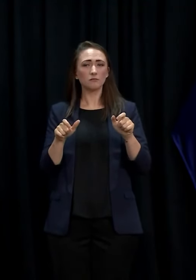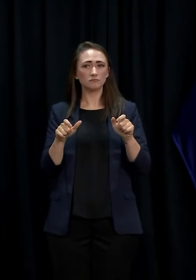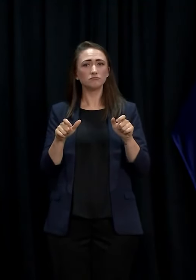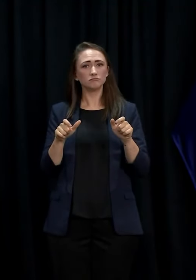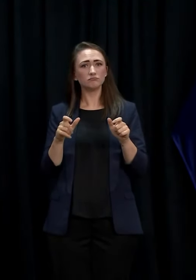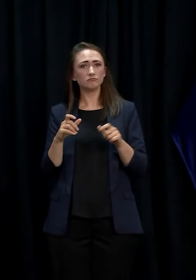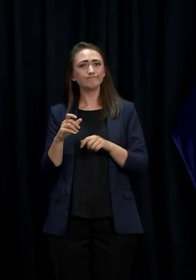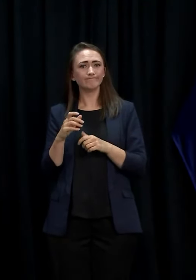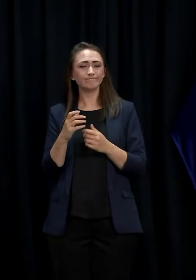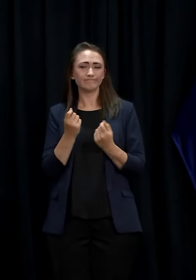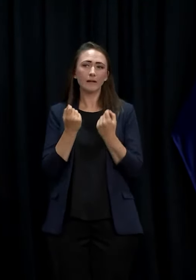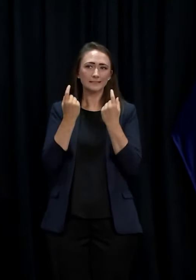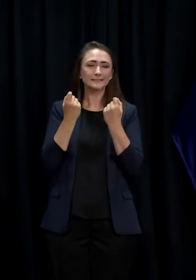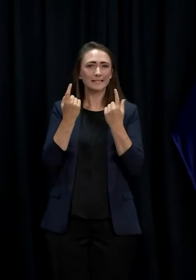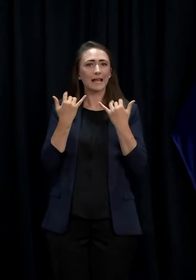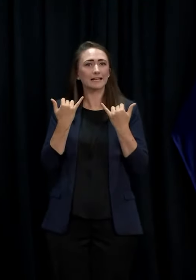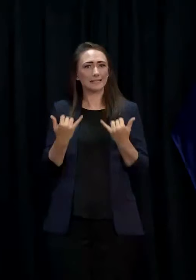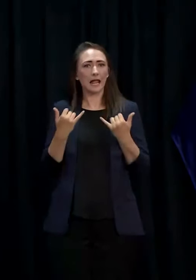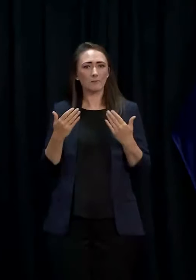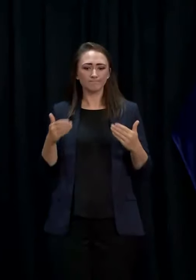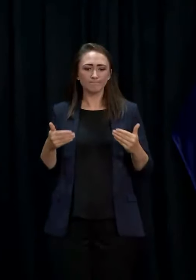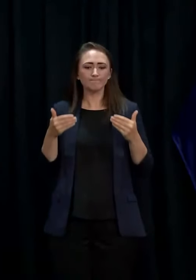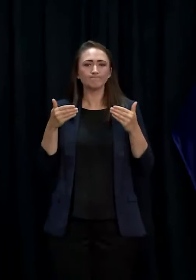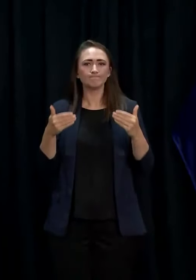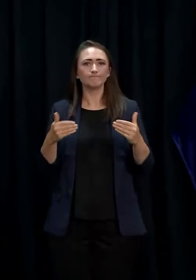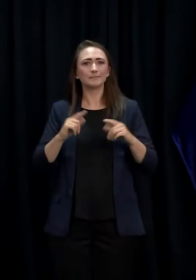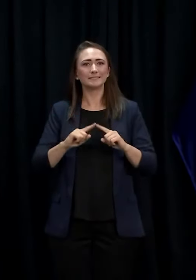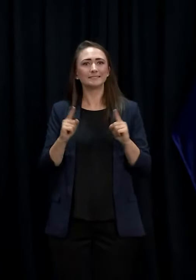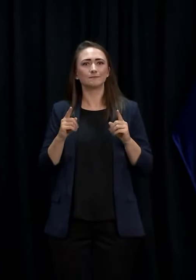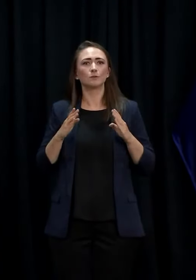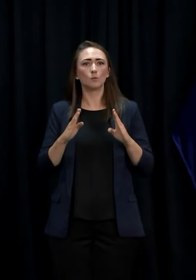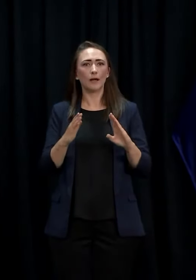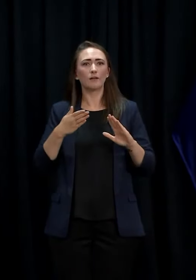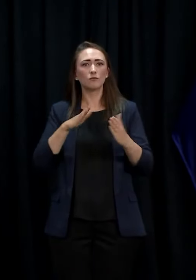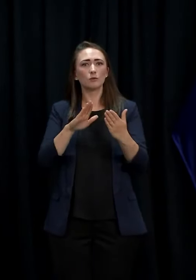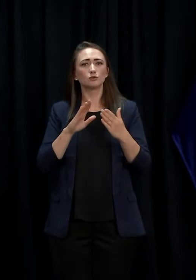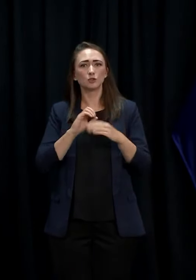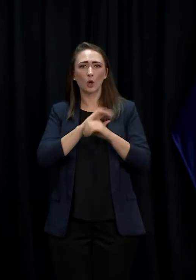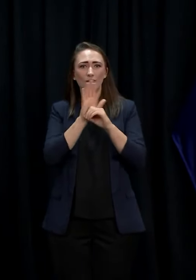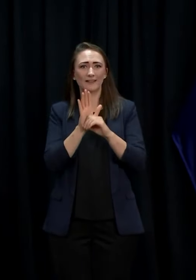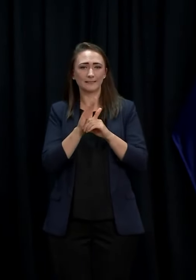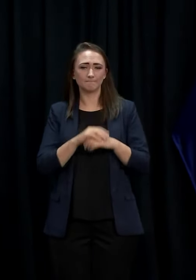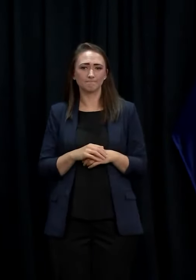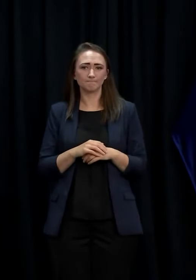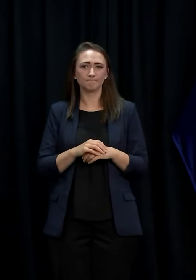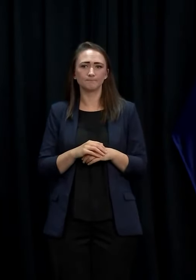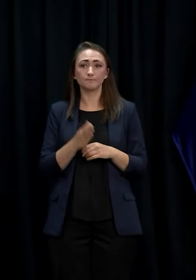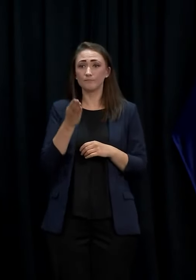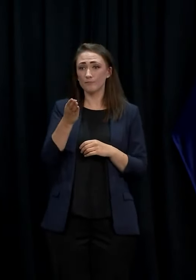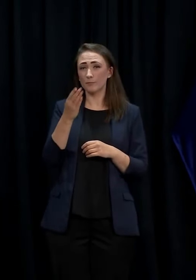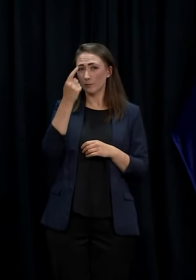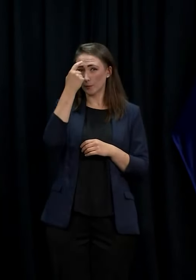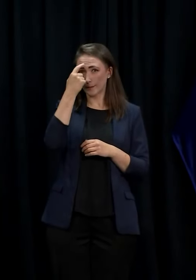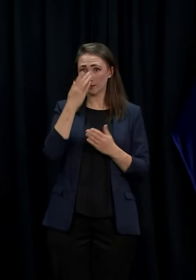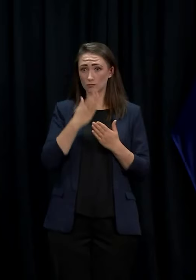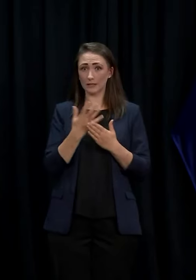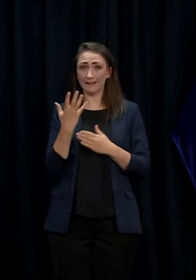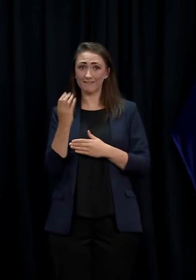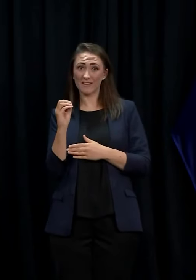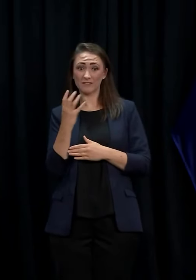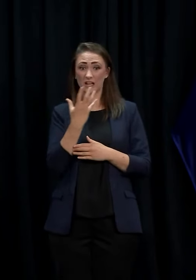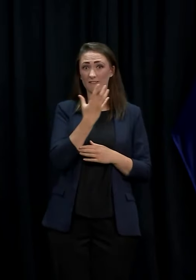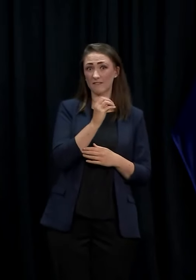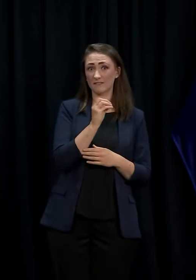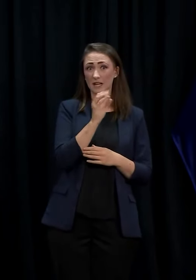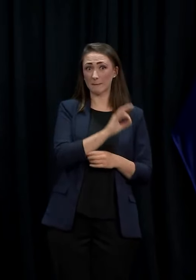a different phase of our COVID-19 response. So when you say it's finely balanced, would you say it's quite split, people who are nervous versus